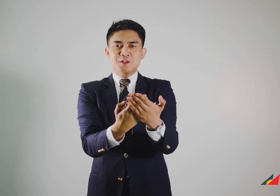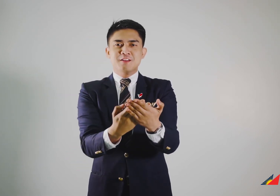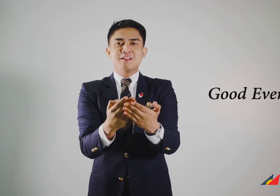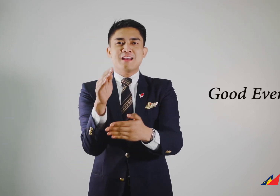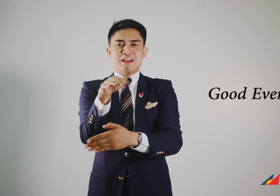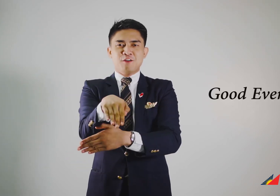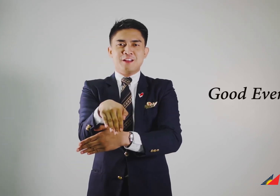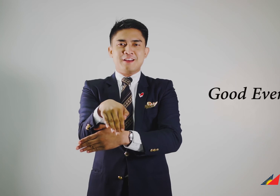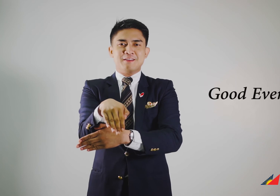Good evening.